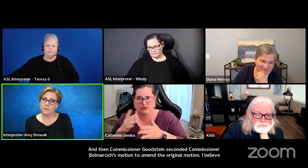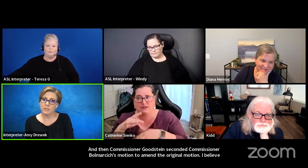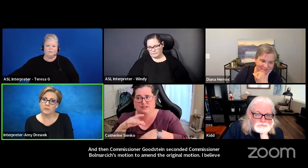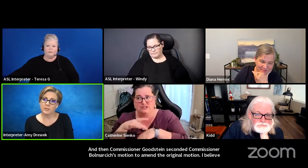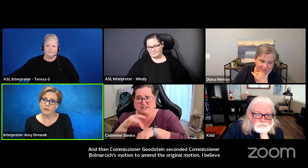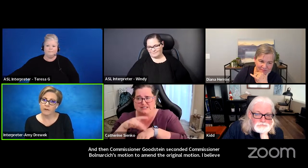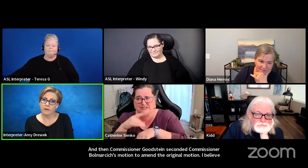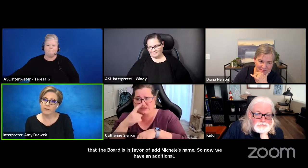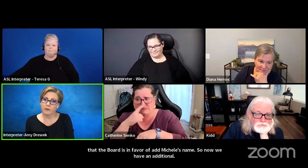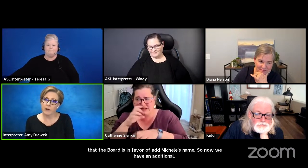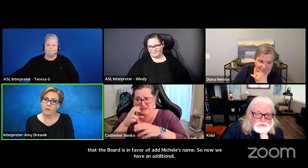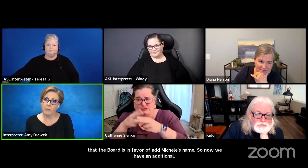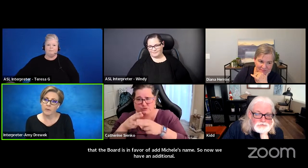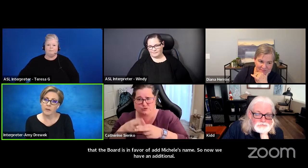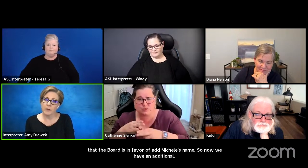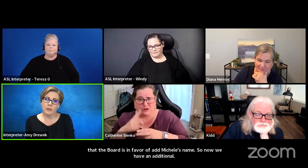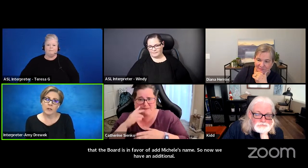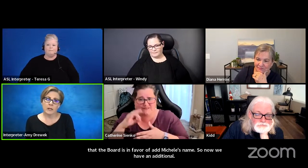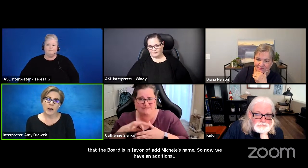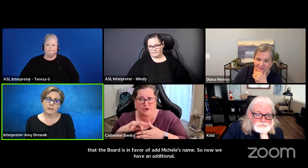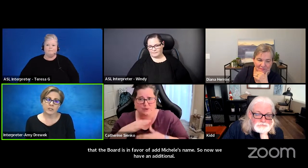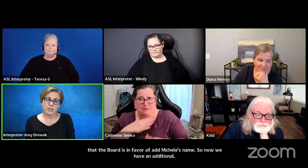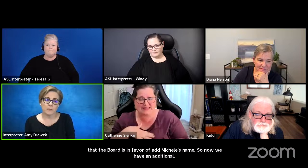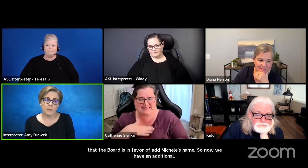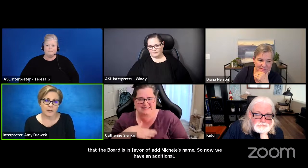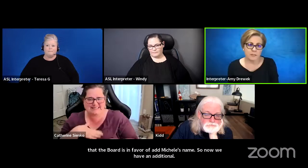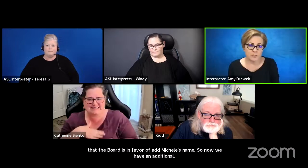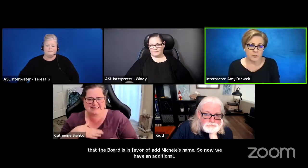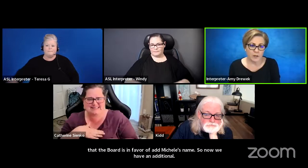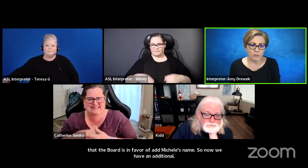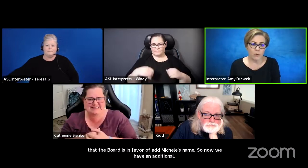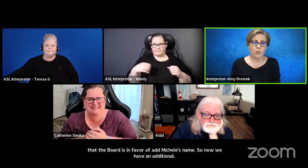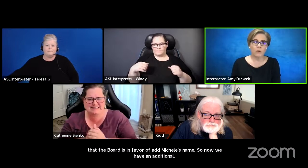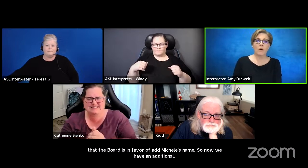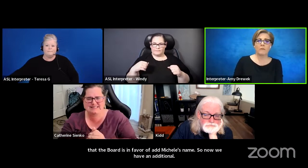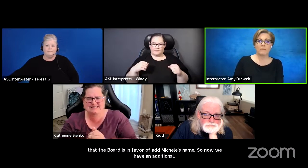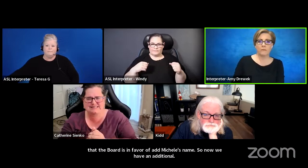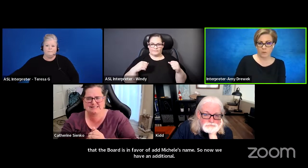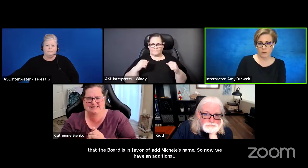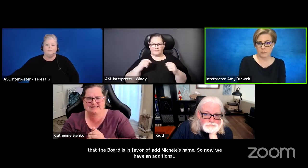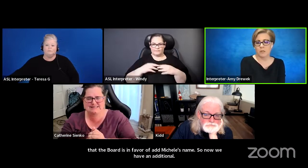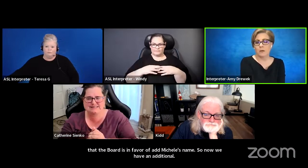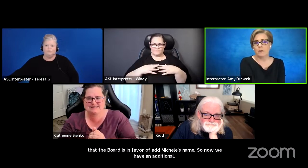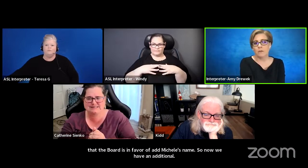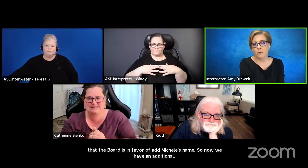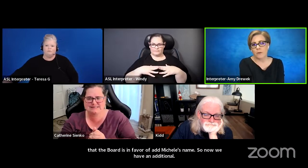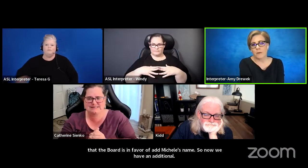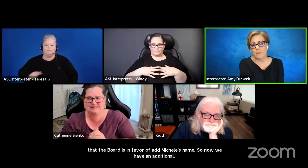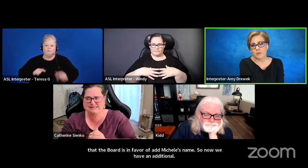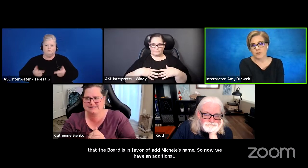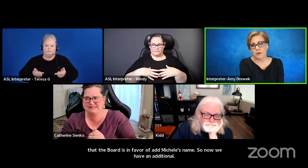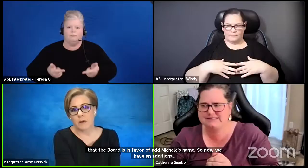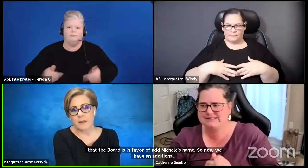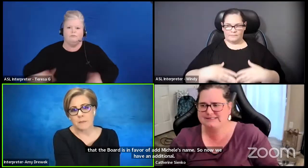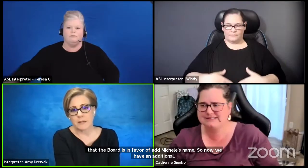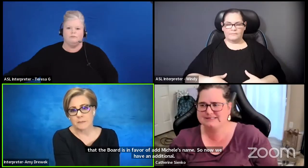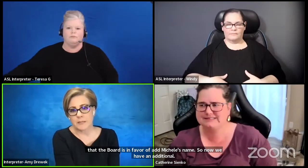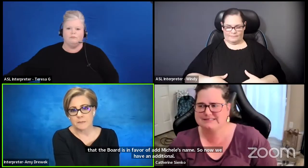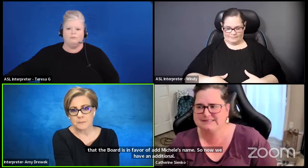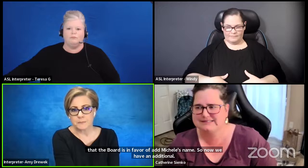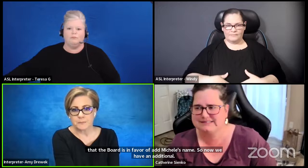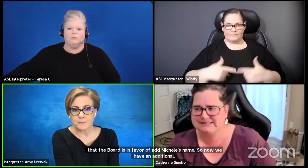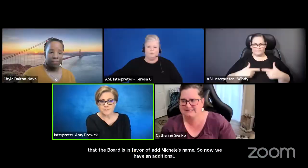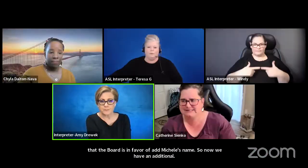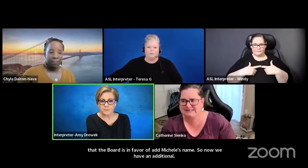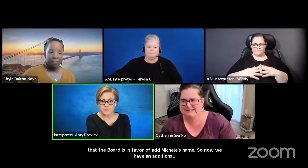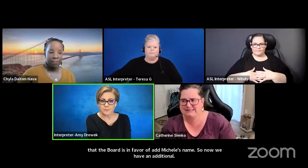the amendment. Thank you so much, Commissioner Herron, for your help. Kyla, do you mind doing a roll call vote for the motion on